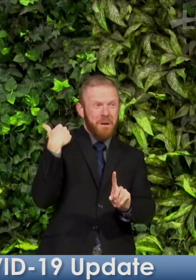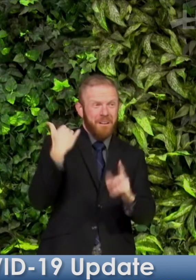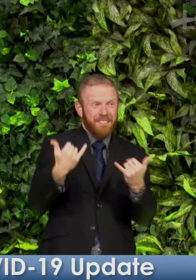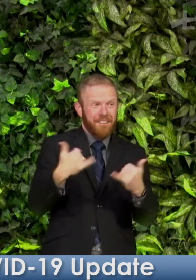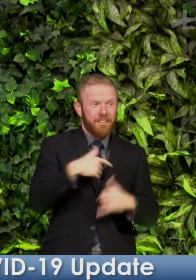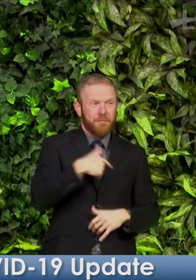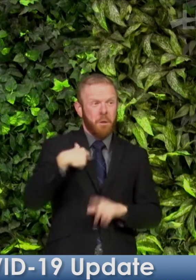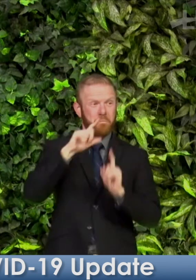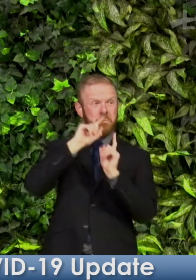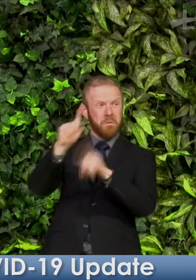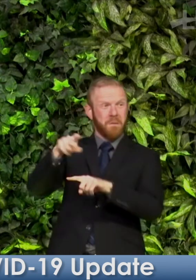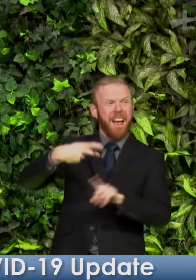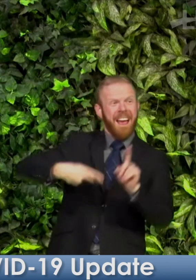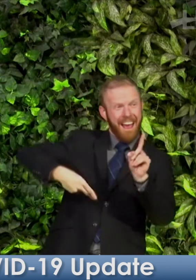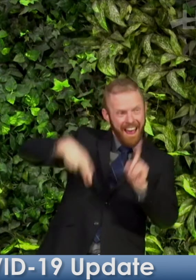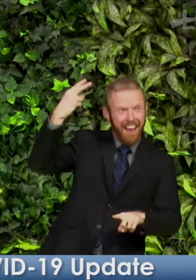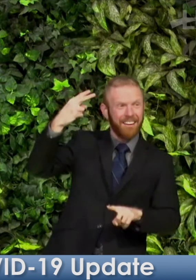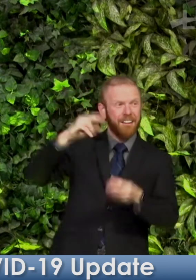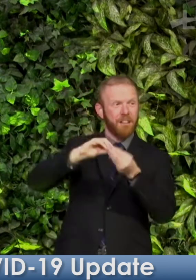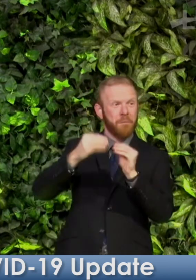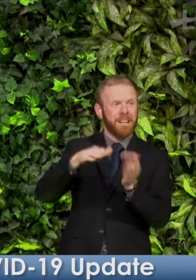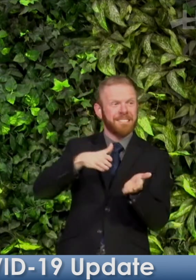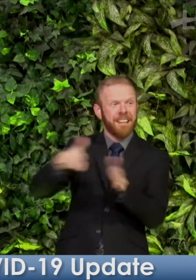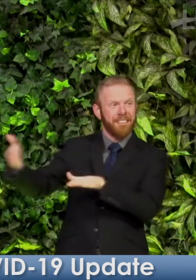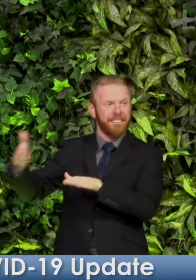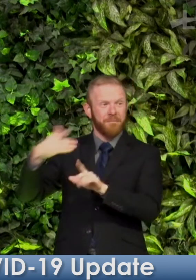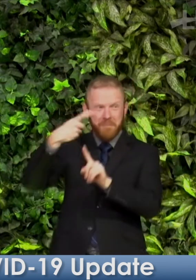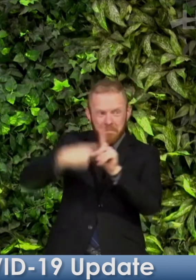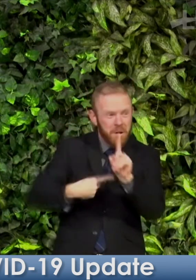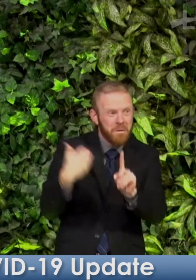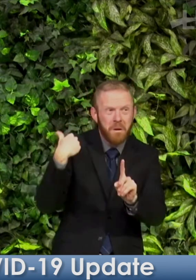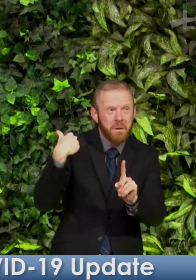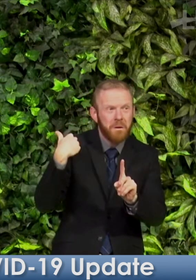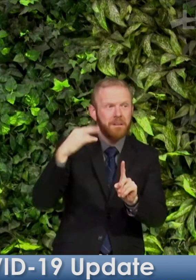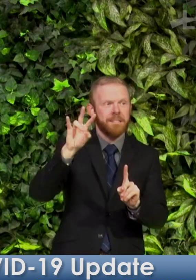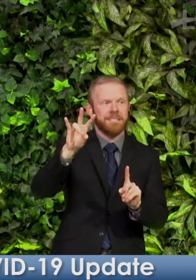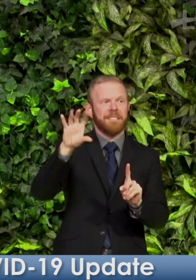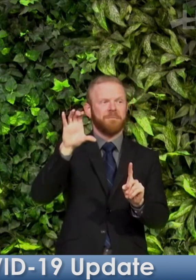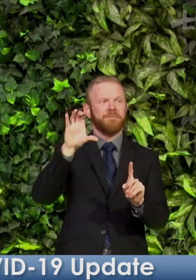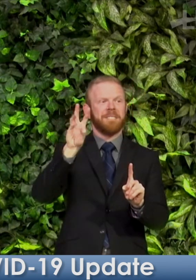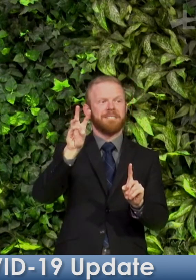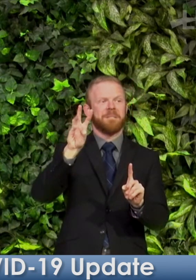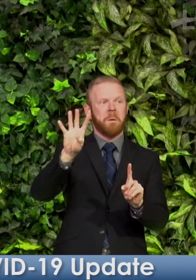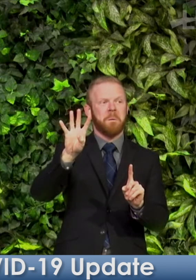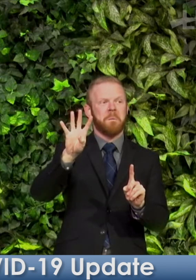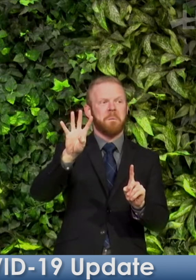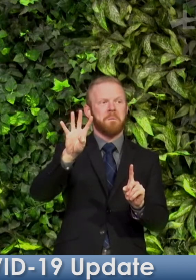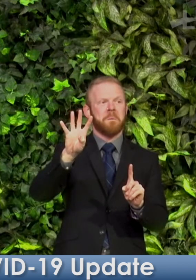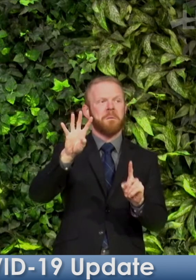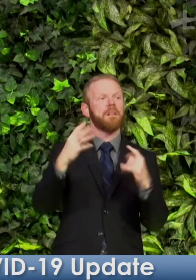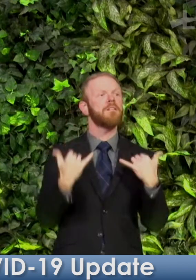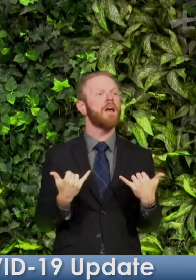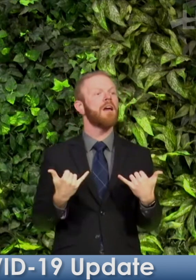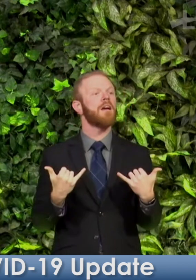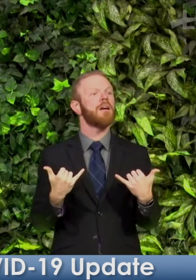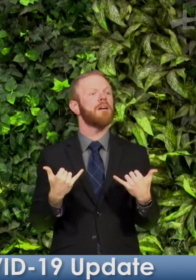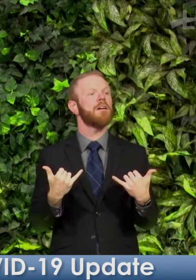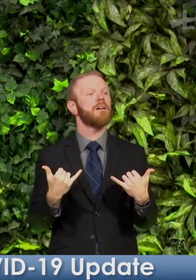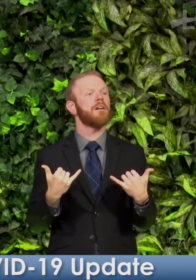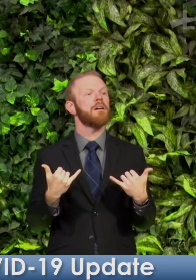deaths ever recorded in the state of California, 764. Today, we report,